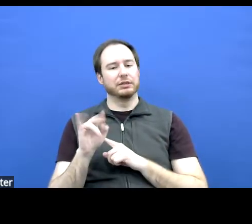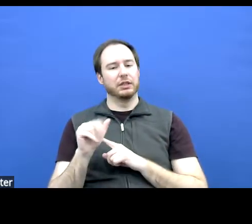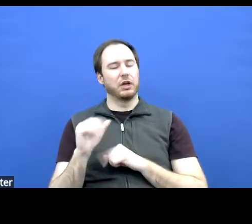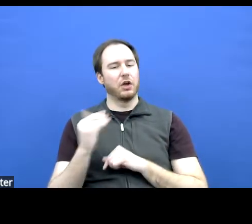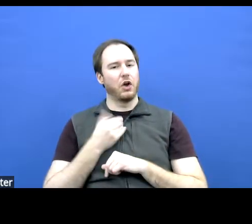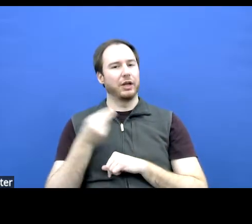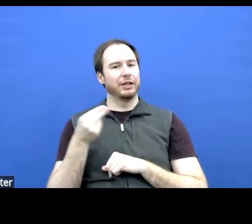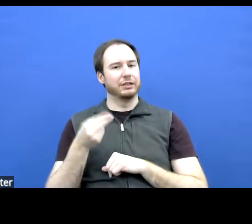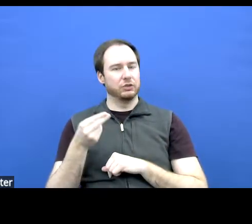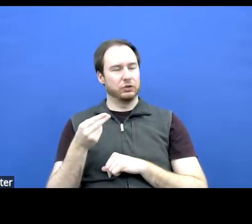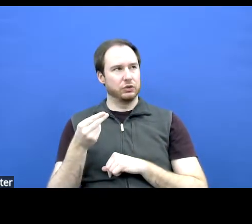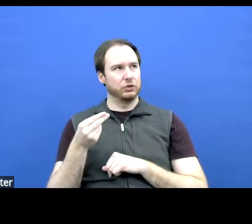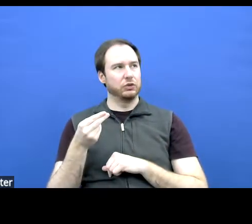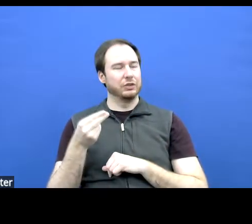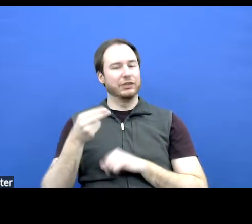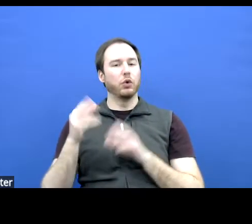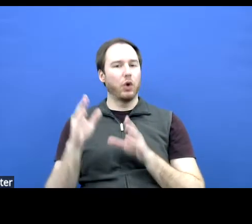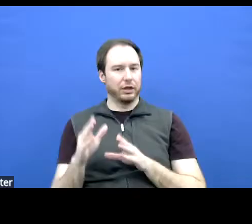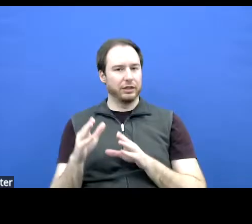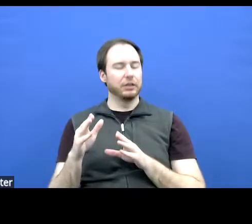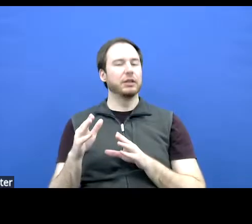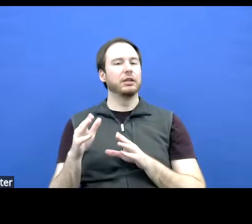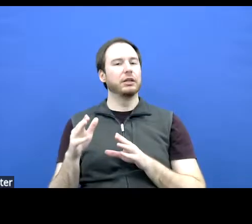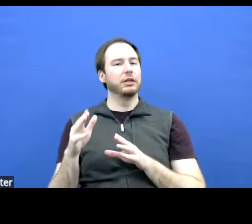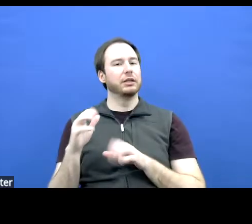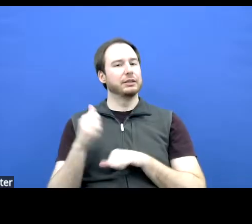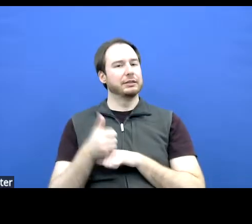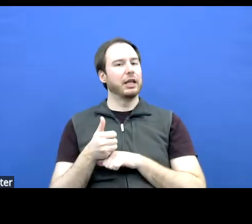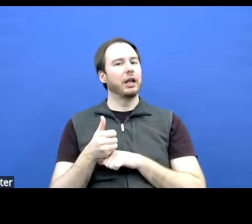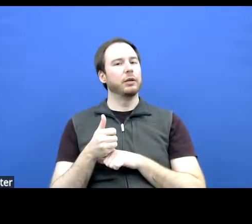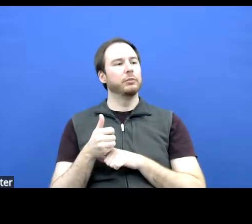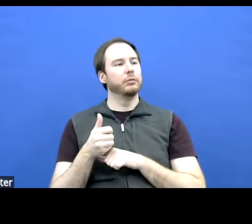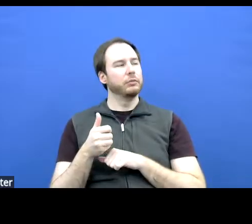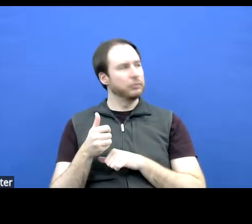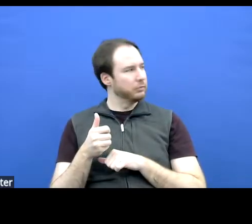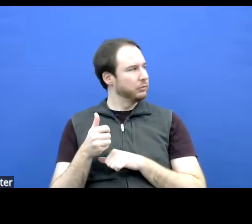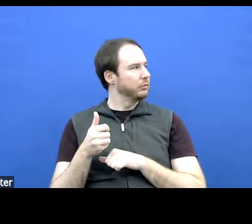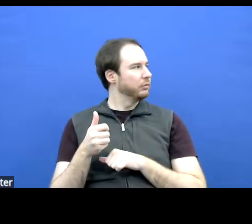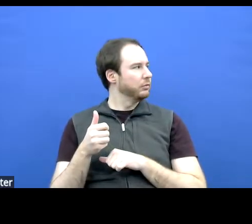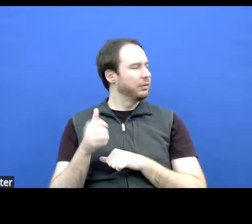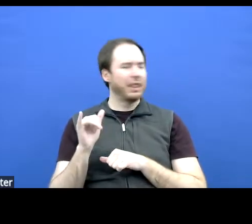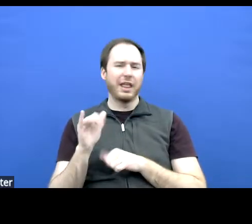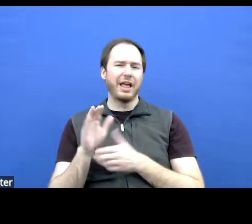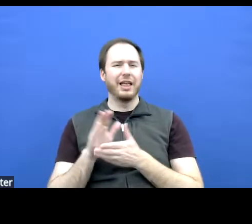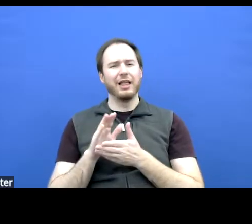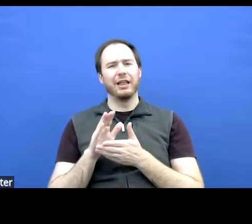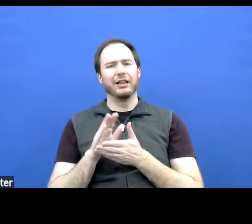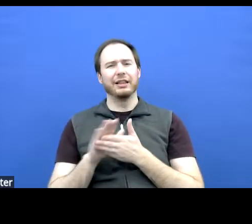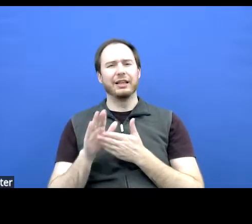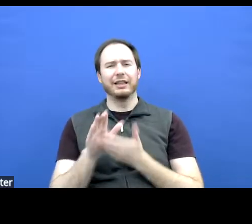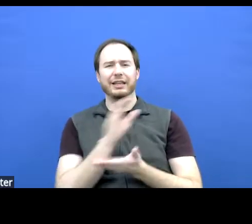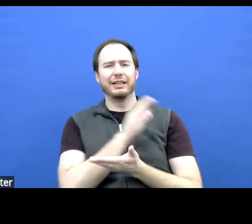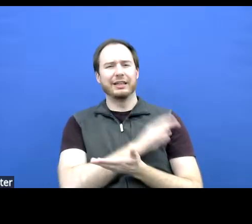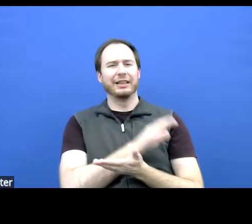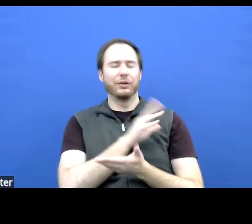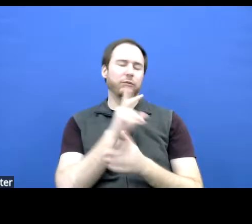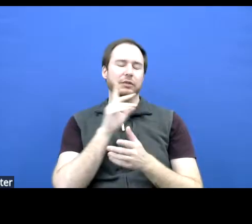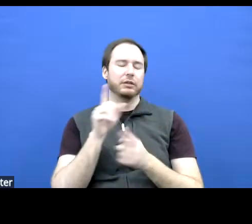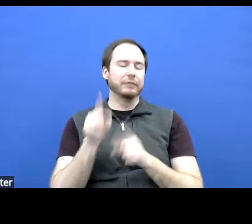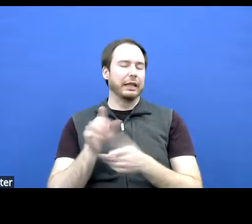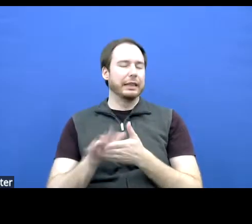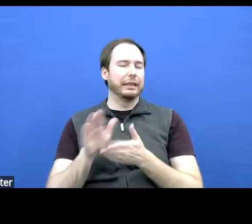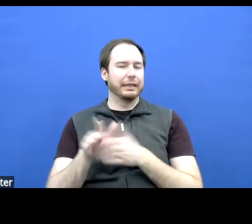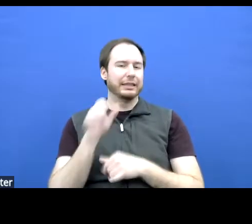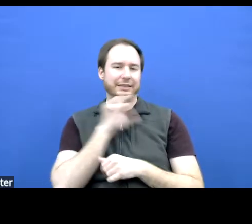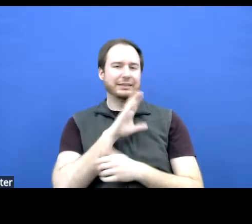historian in town, had set up a grave cleaning, almost like a clinic over at the senior center last Sunday. It's